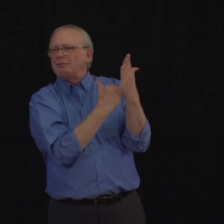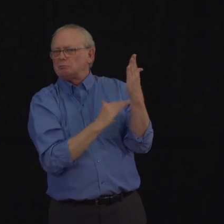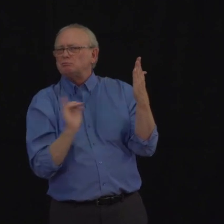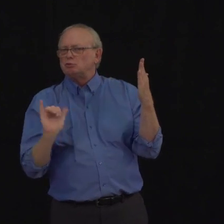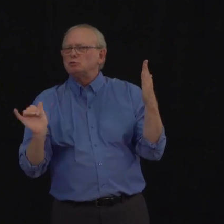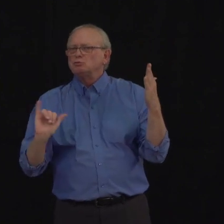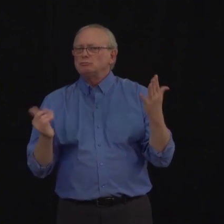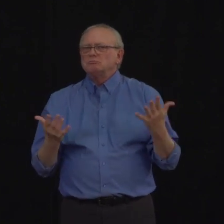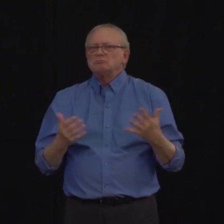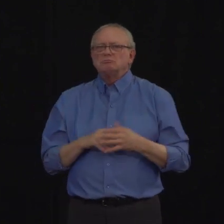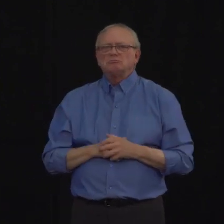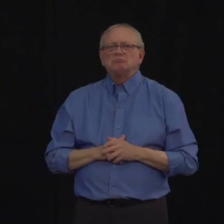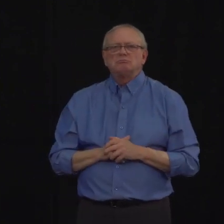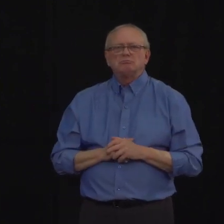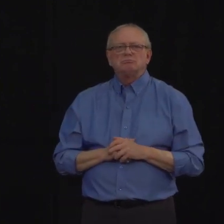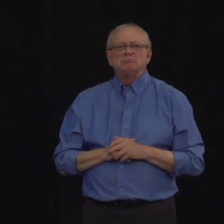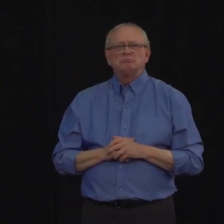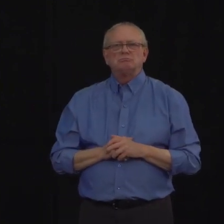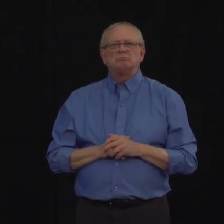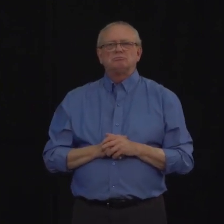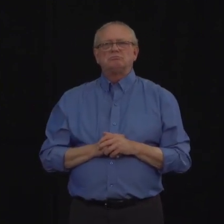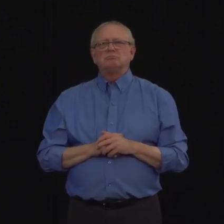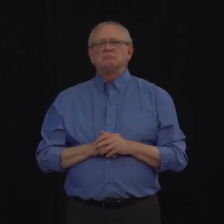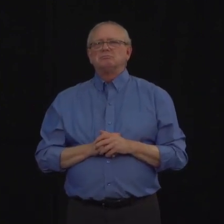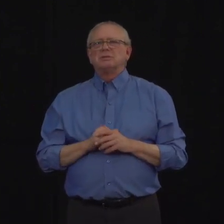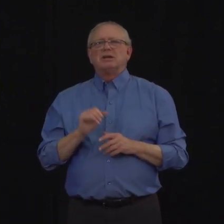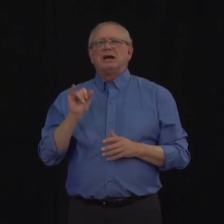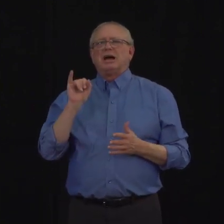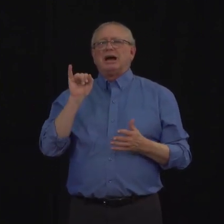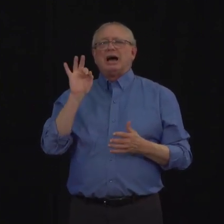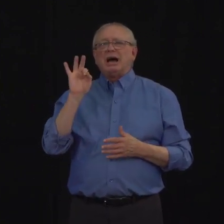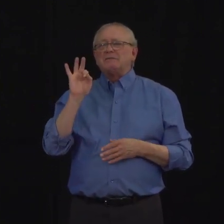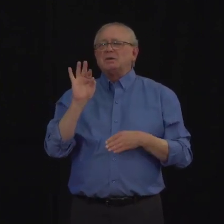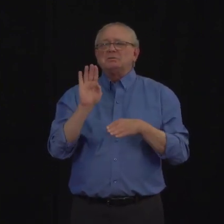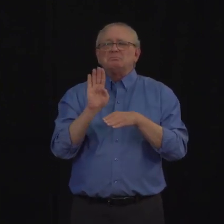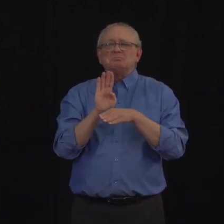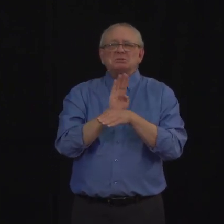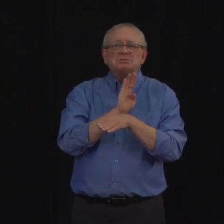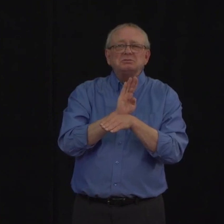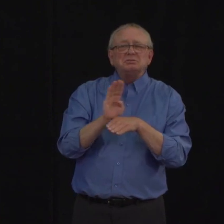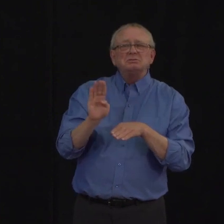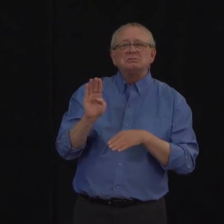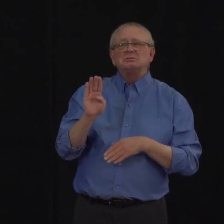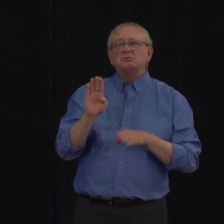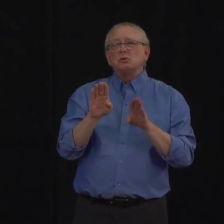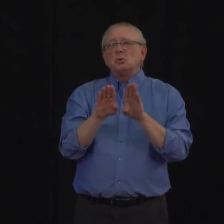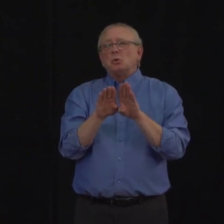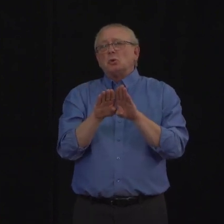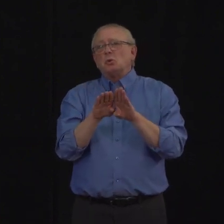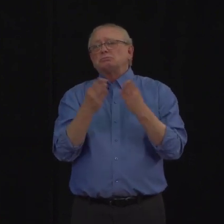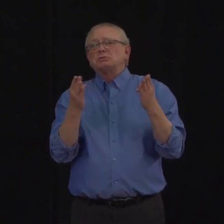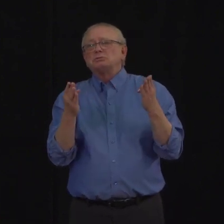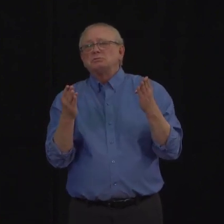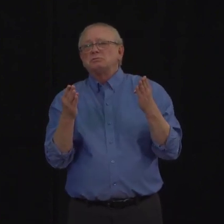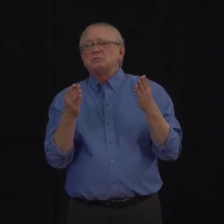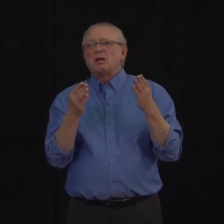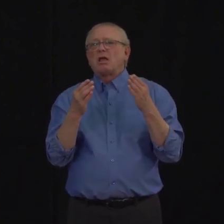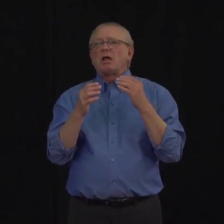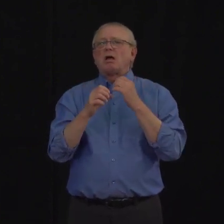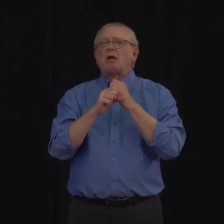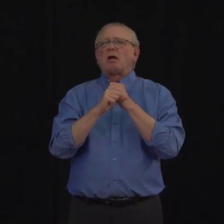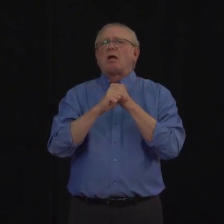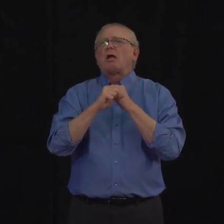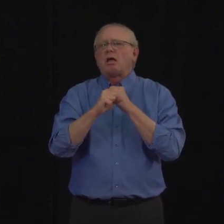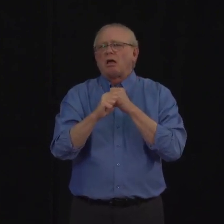when they are allowed to by the order, that there, if necessary, enforcement will take place. But some of the